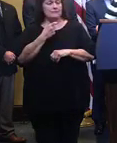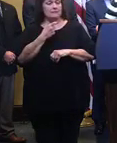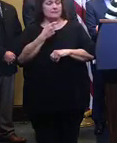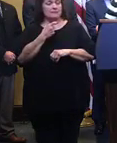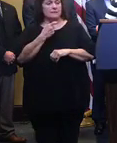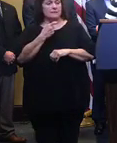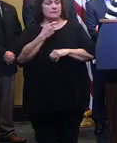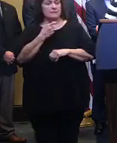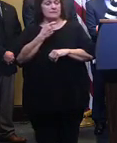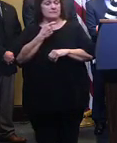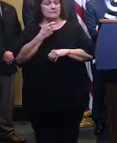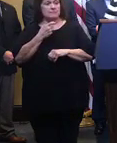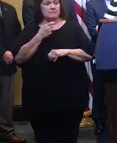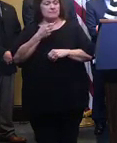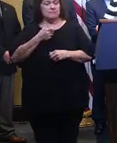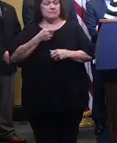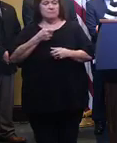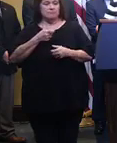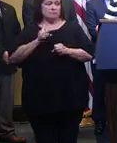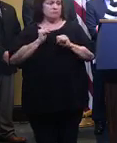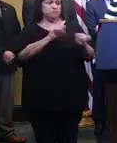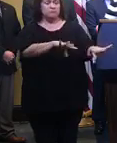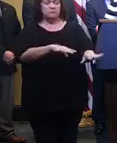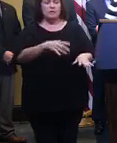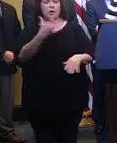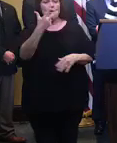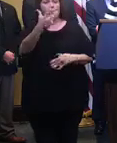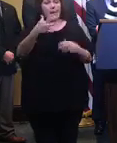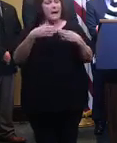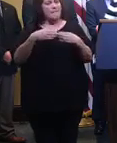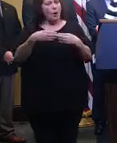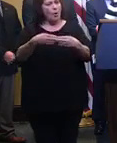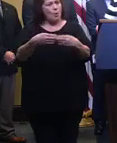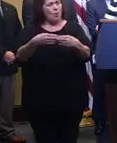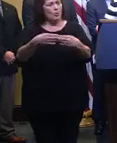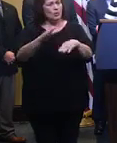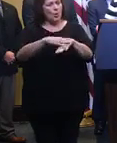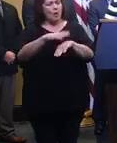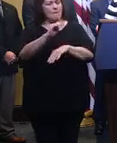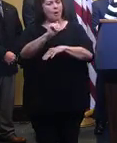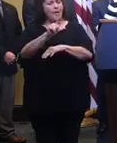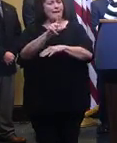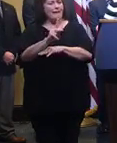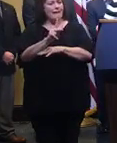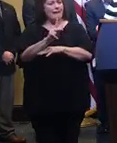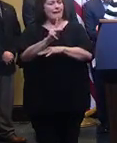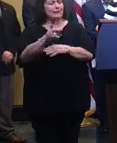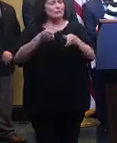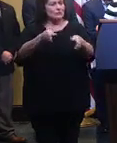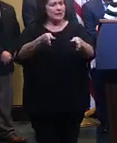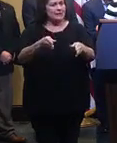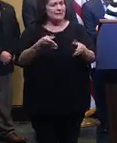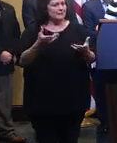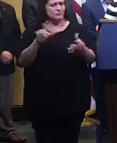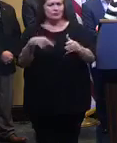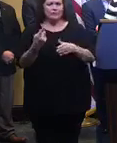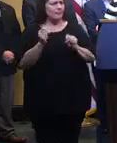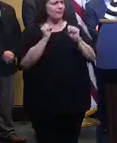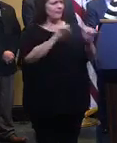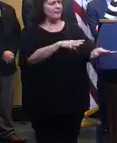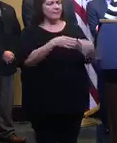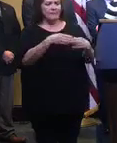boats on Martin Luther King Avenue. You can't make it up. It's present. It's there. So I am asking